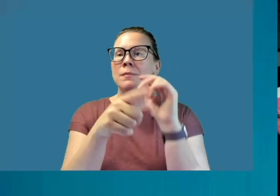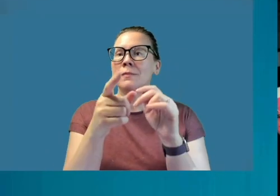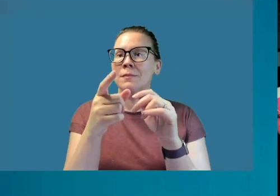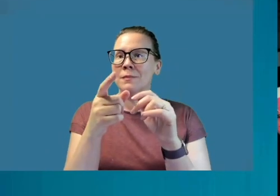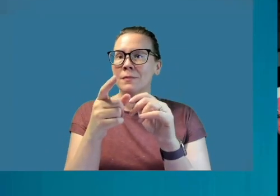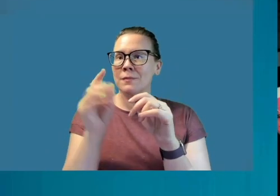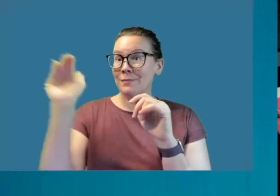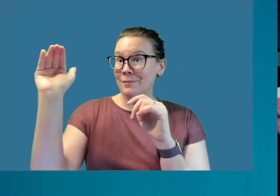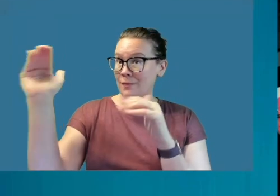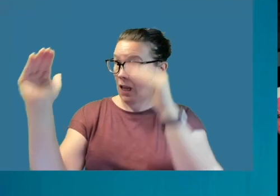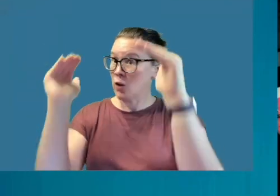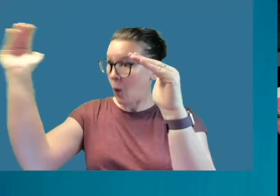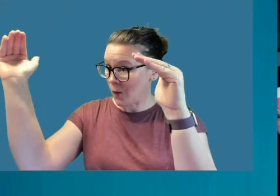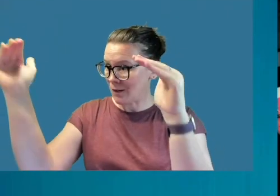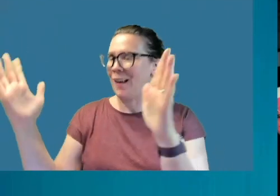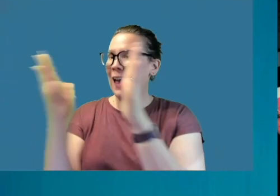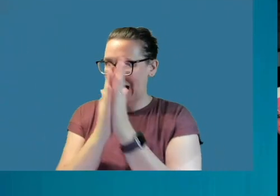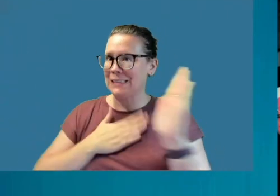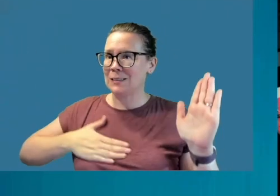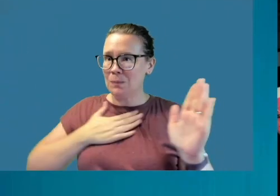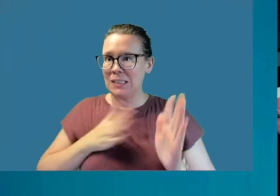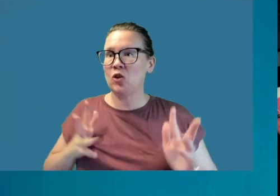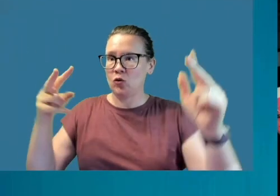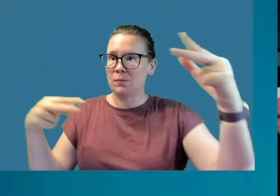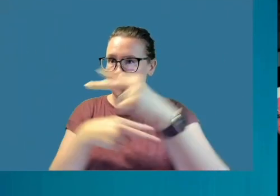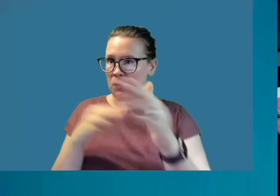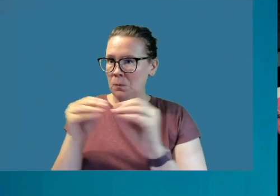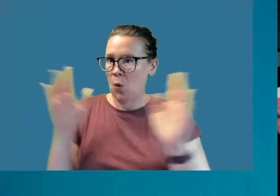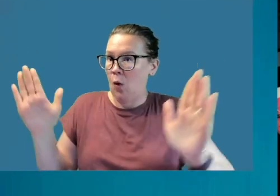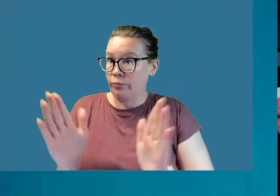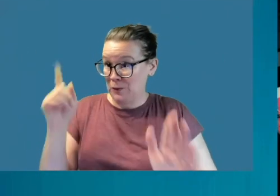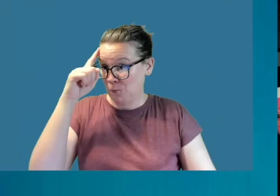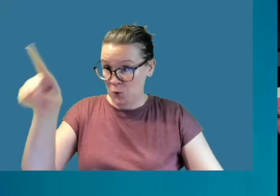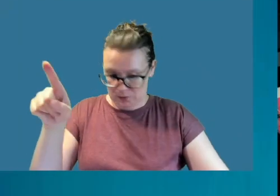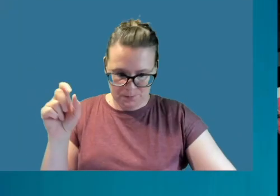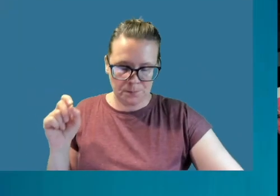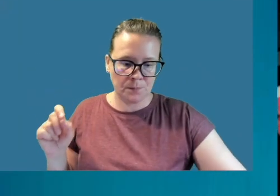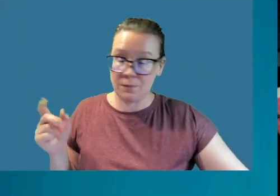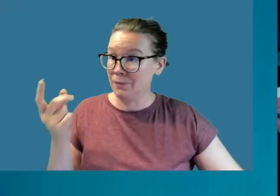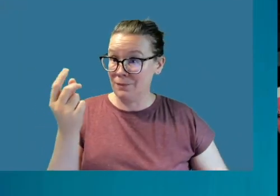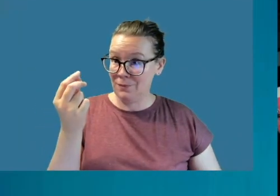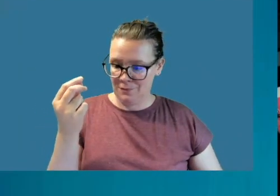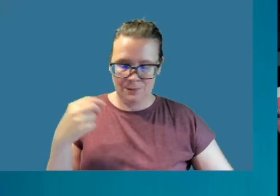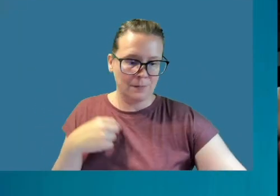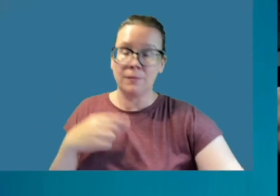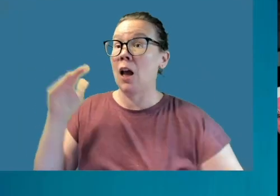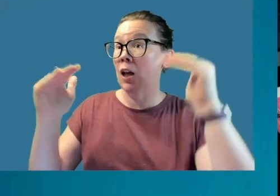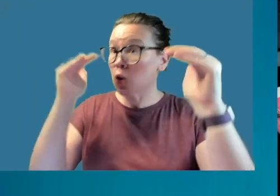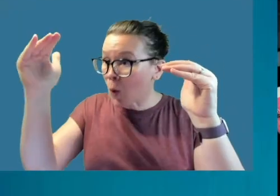What you're going to do next is get an adult and ask them to please trim your block for